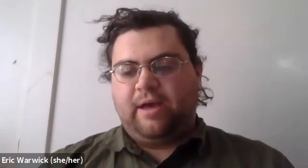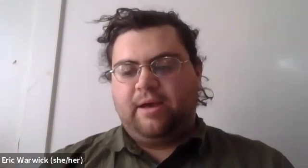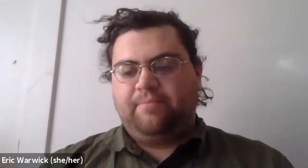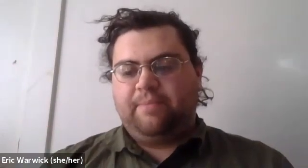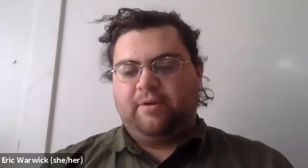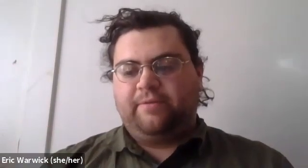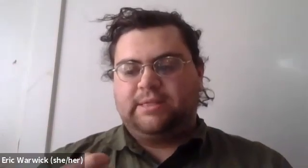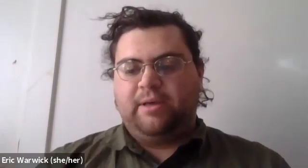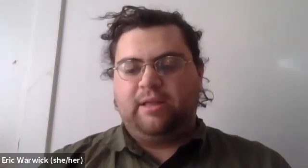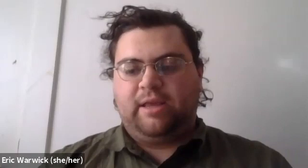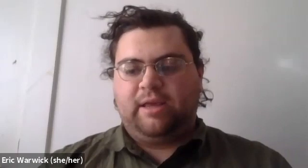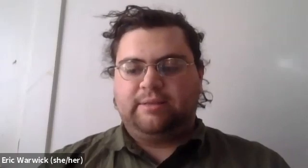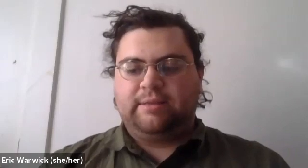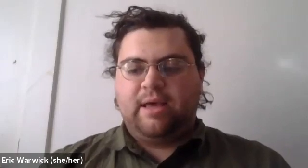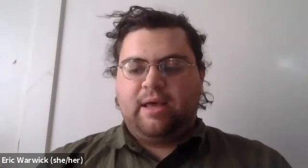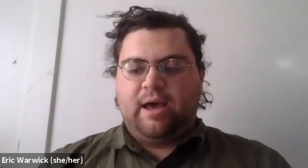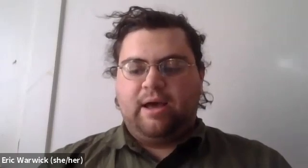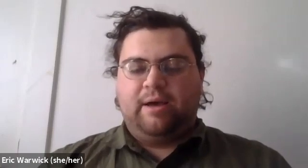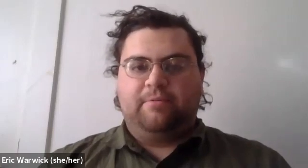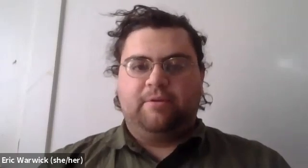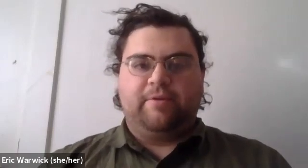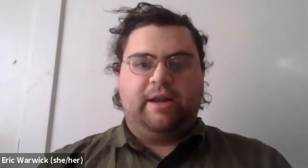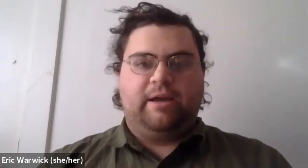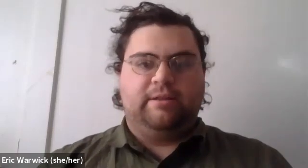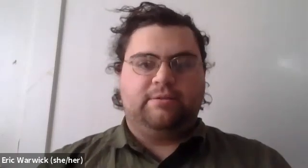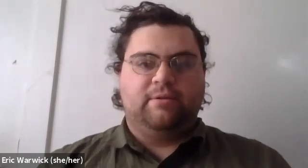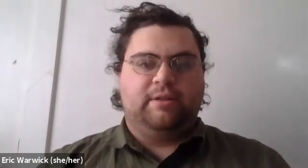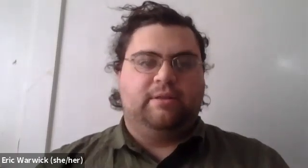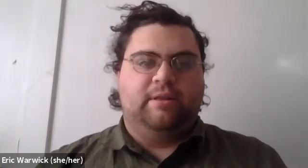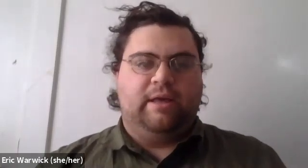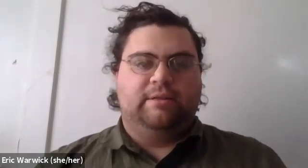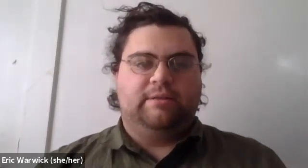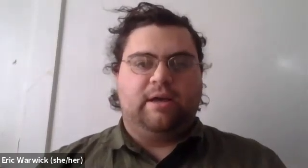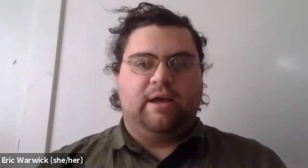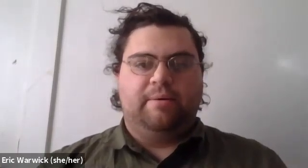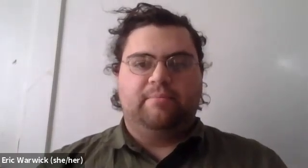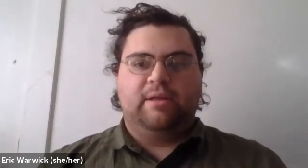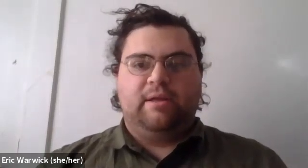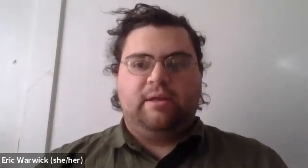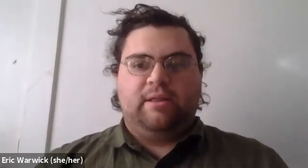if people with disabilities were running the school, and